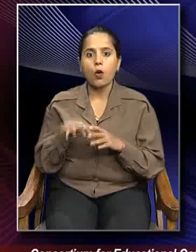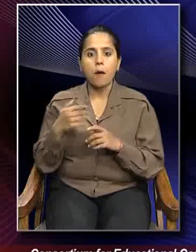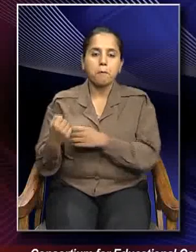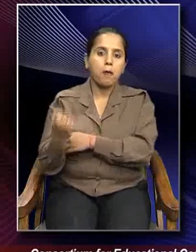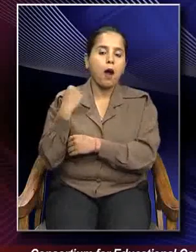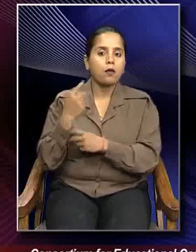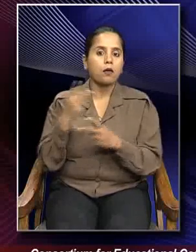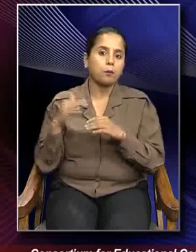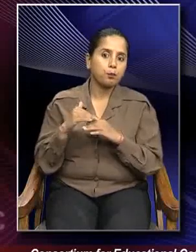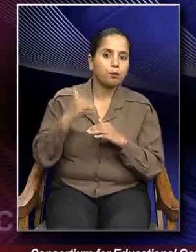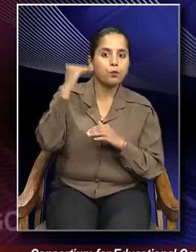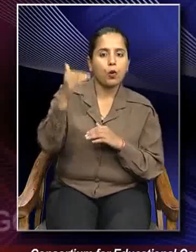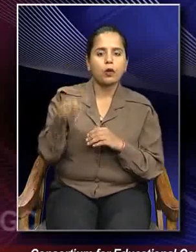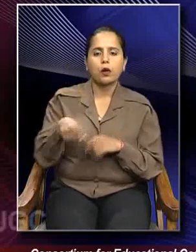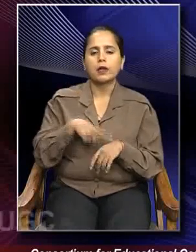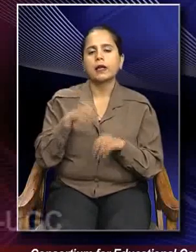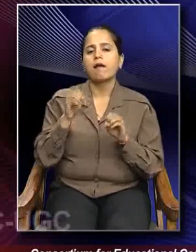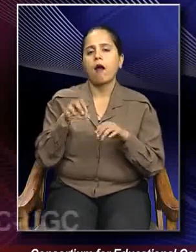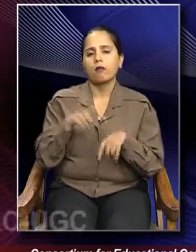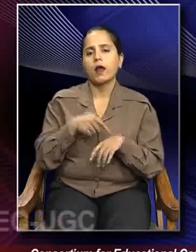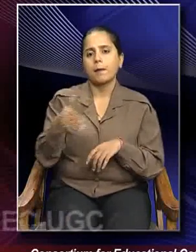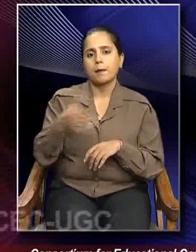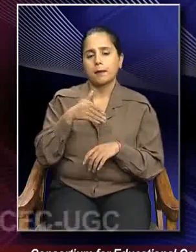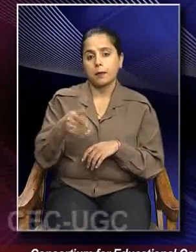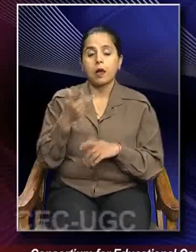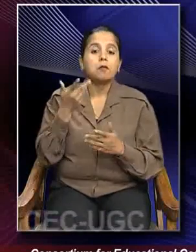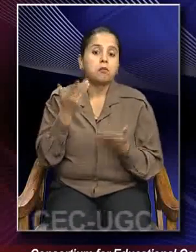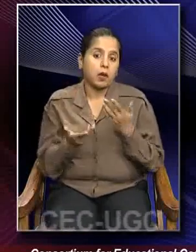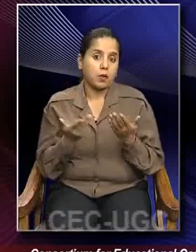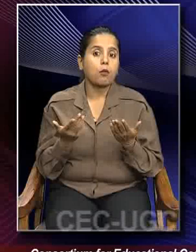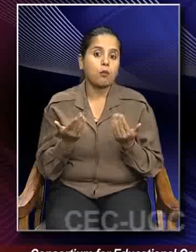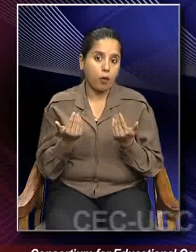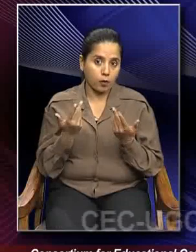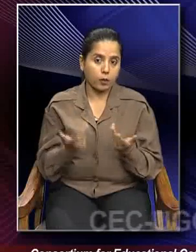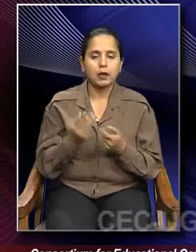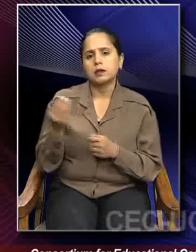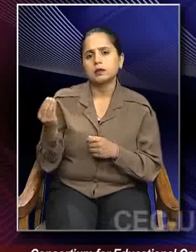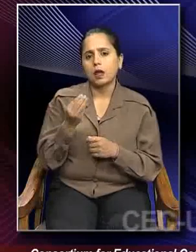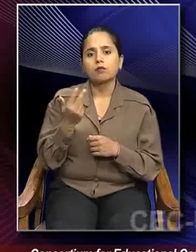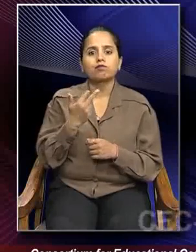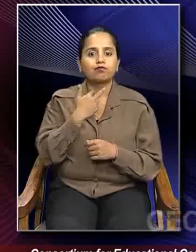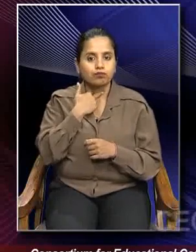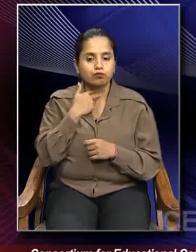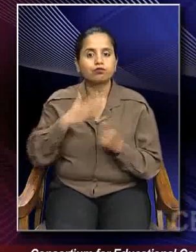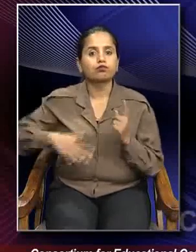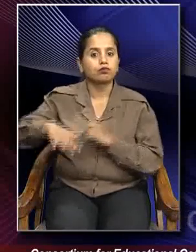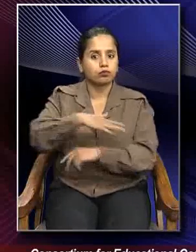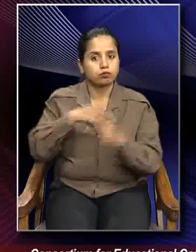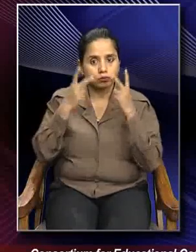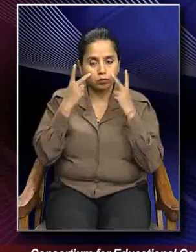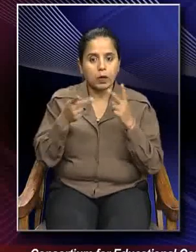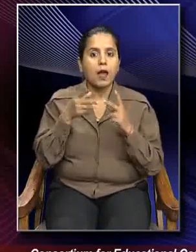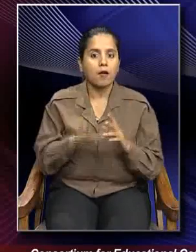overpowered temporarily, as the case may be, by some obstructing condition